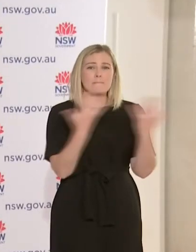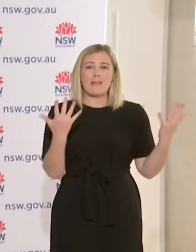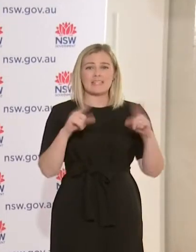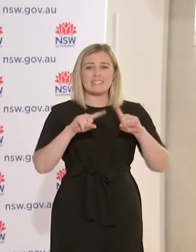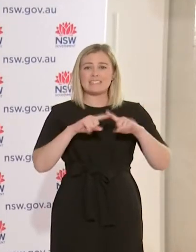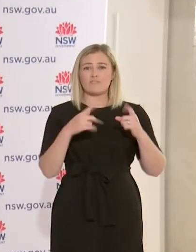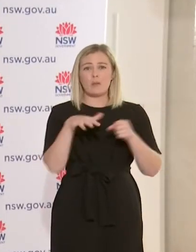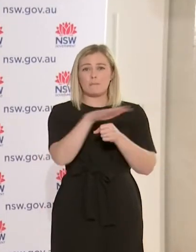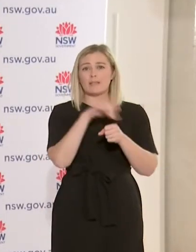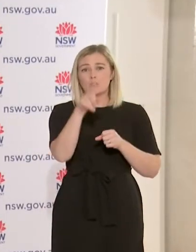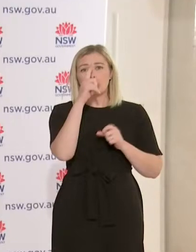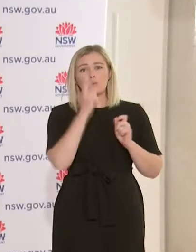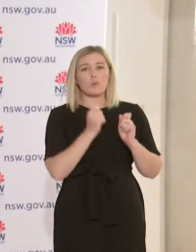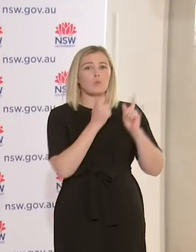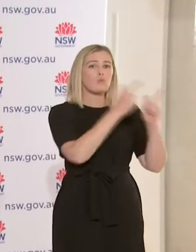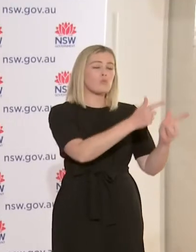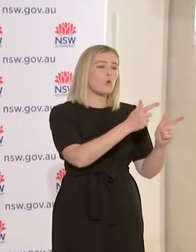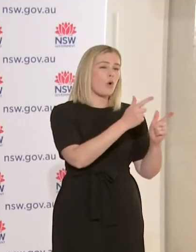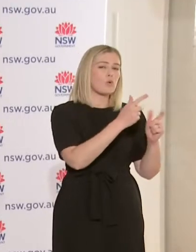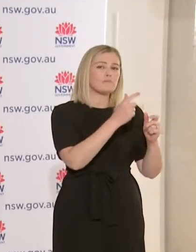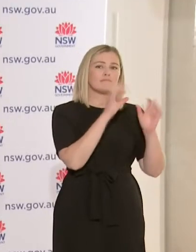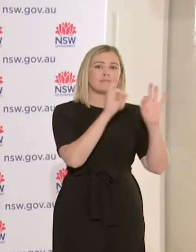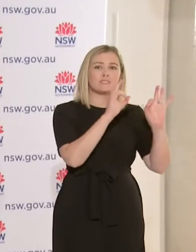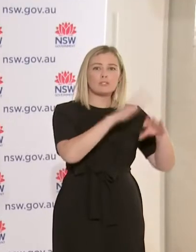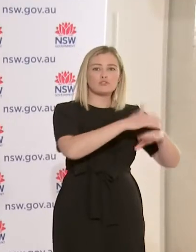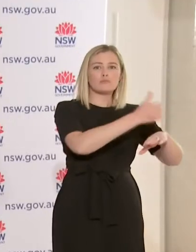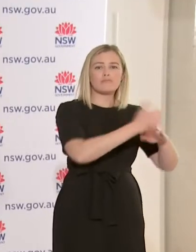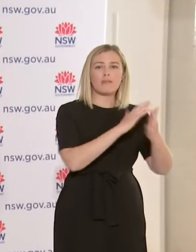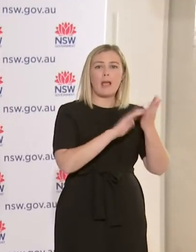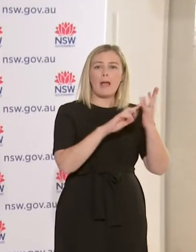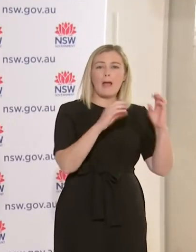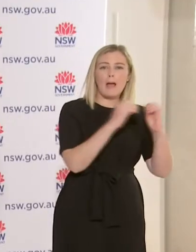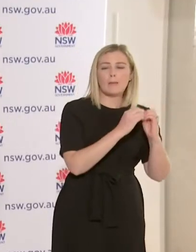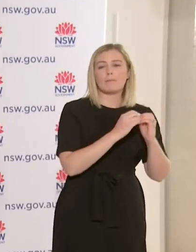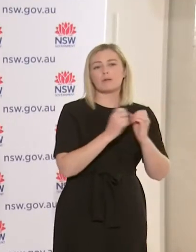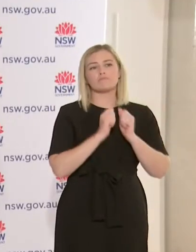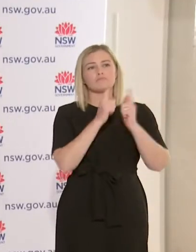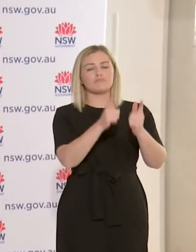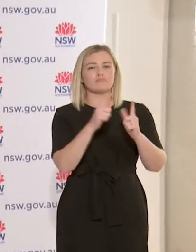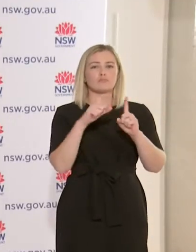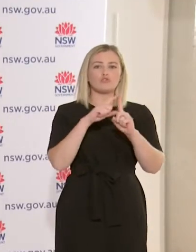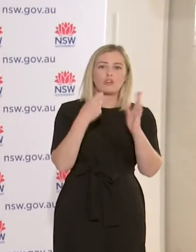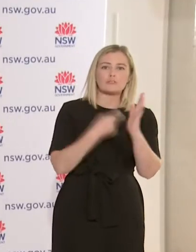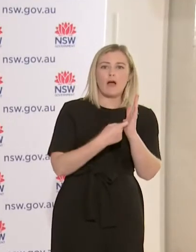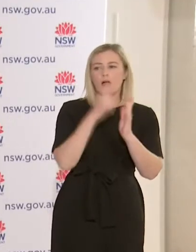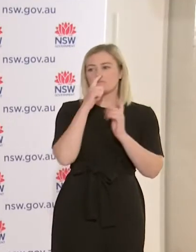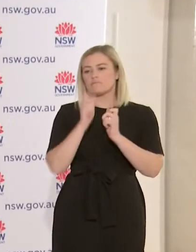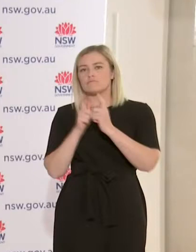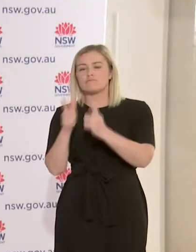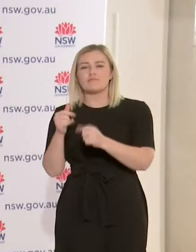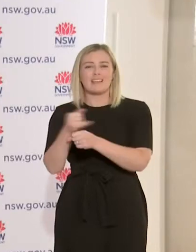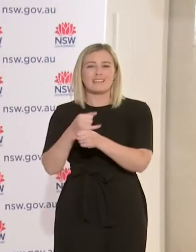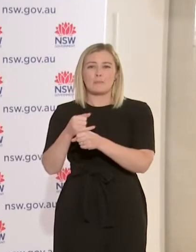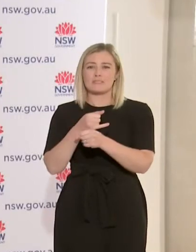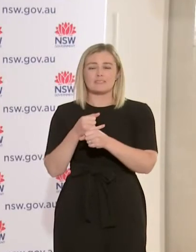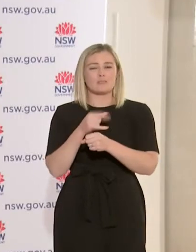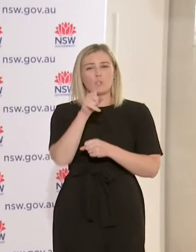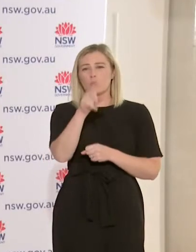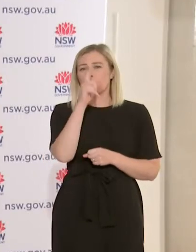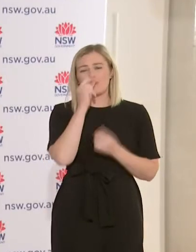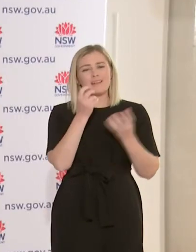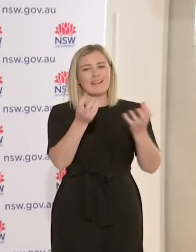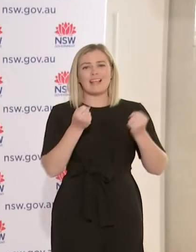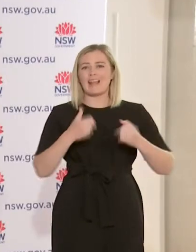to vaccines. GPs have got access to vaccines in our state-run clinics. It is critical that everyone supports everyone to